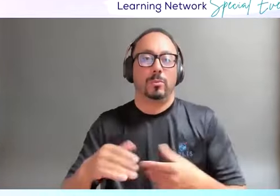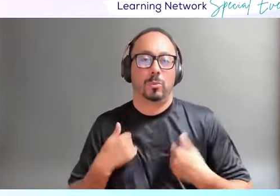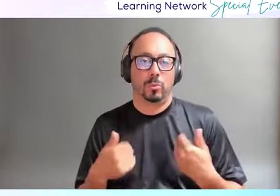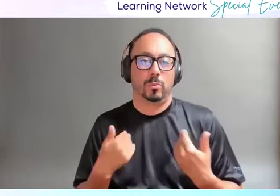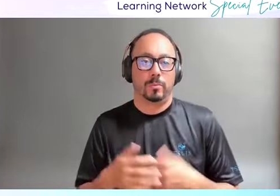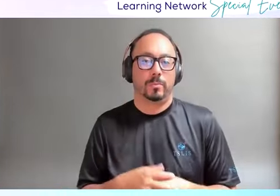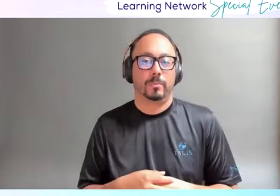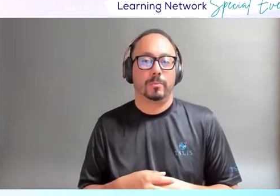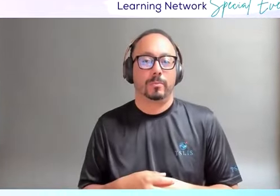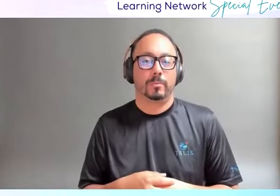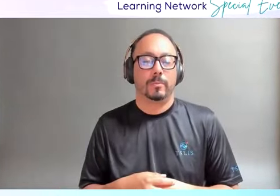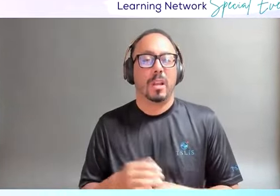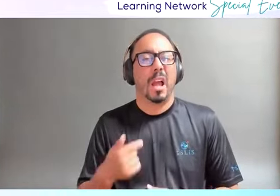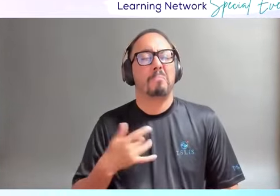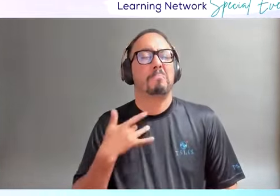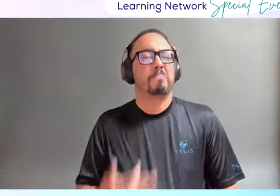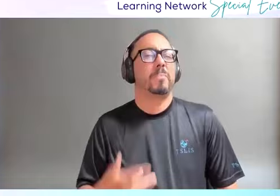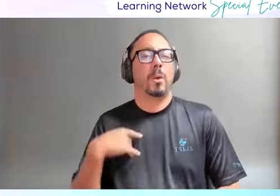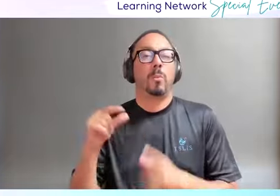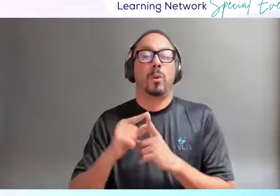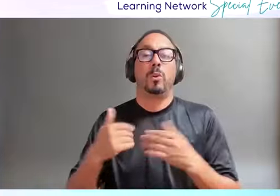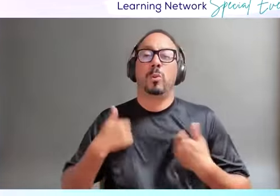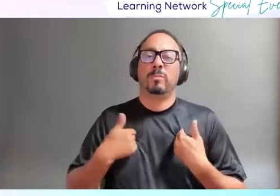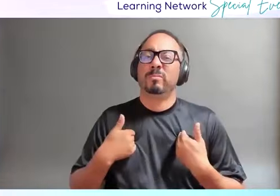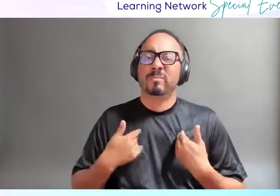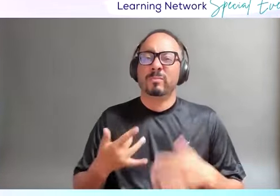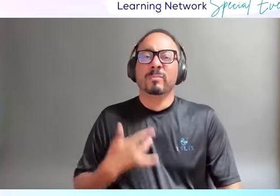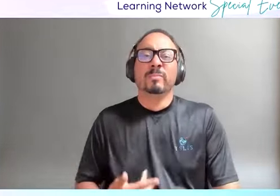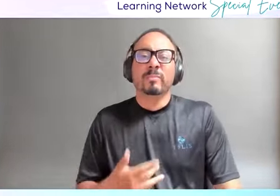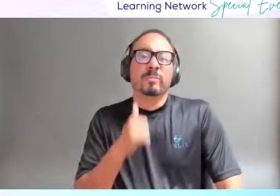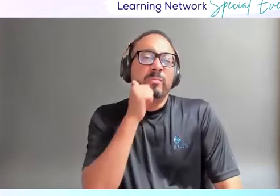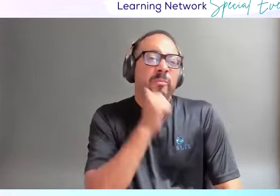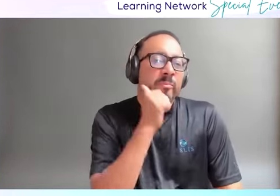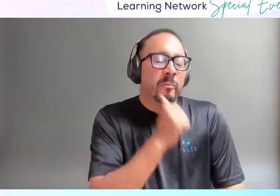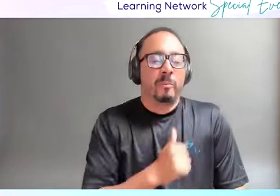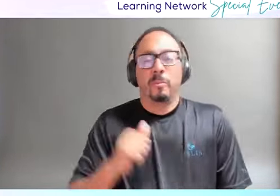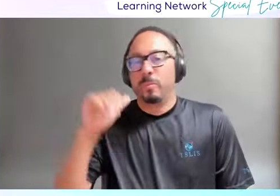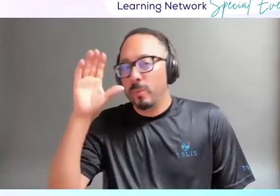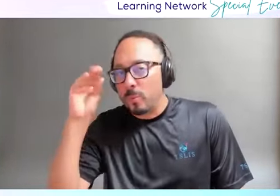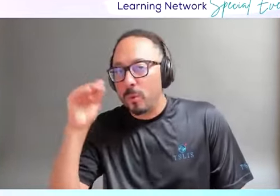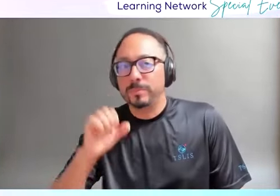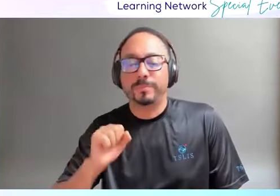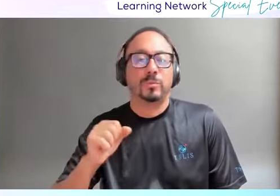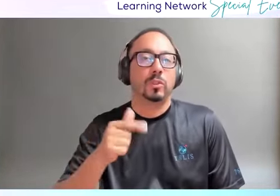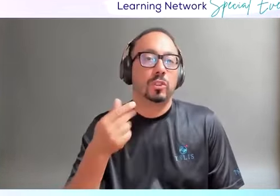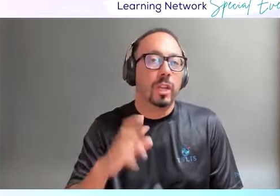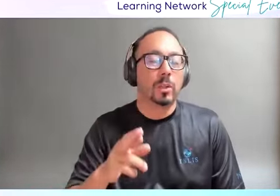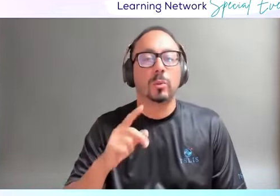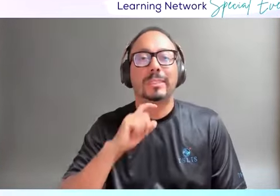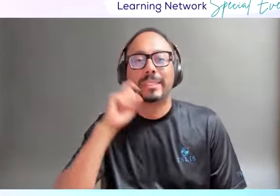the word youth. I tend to use the word girls or boys or gender or sexually diverse youth, because we